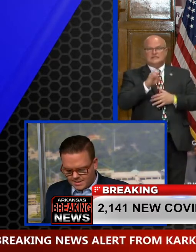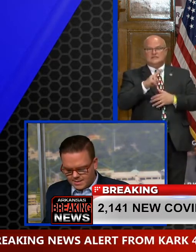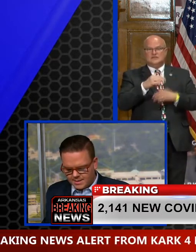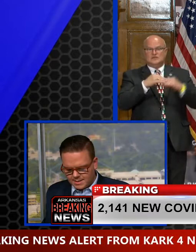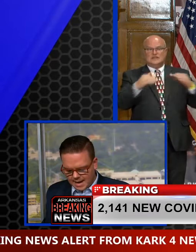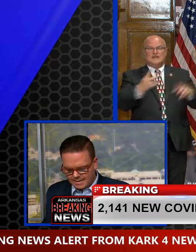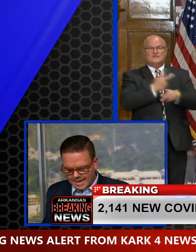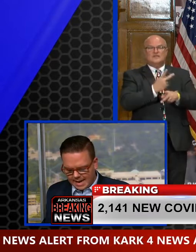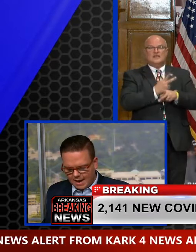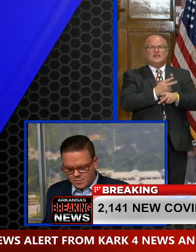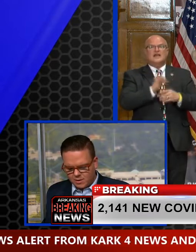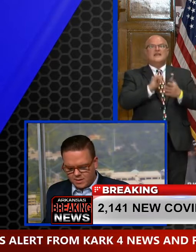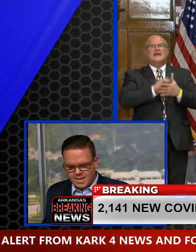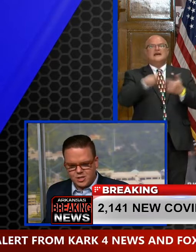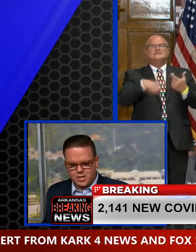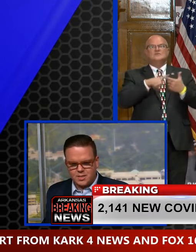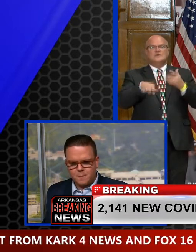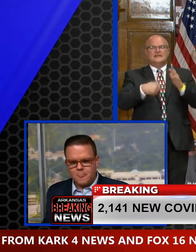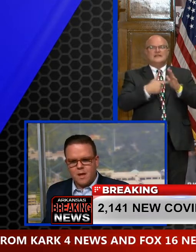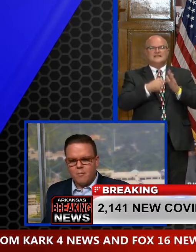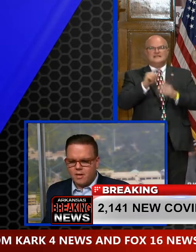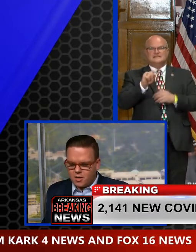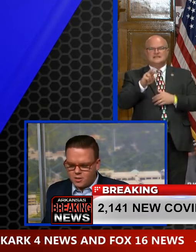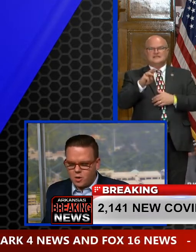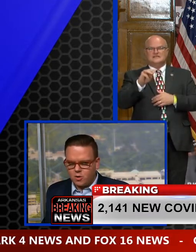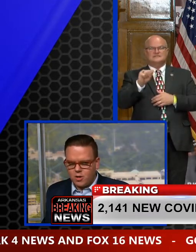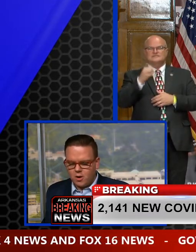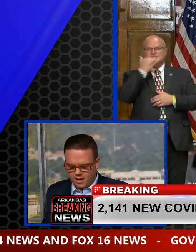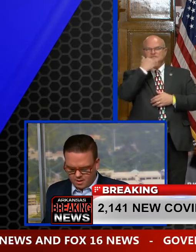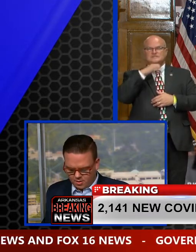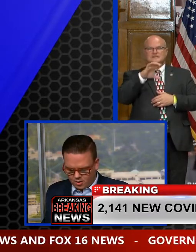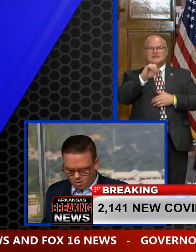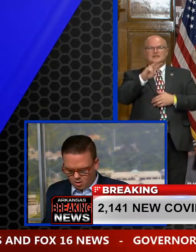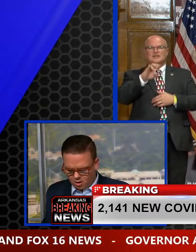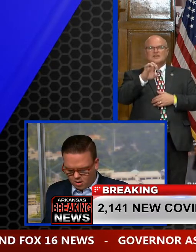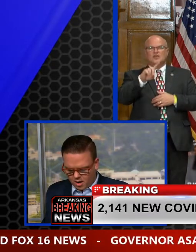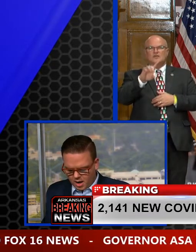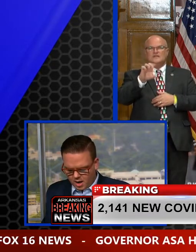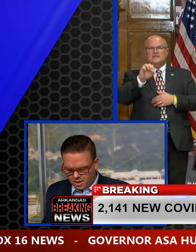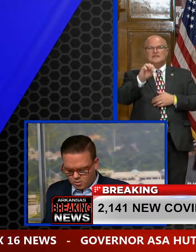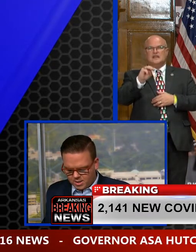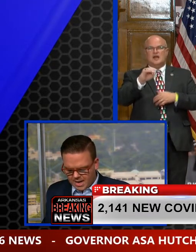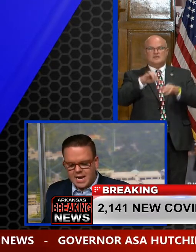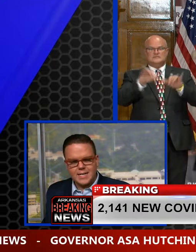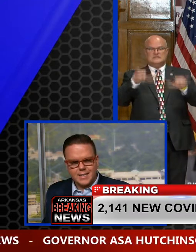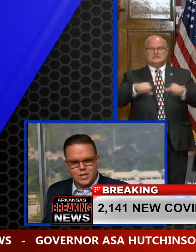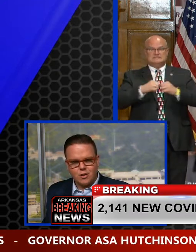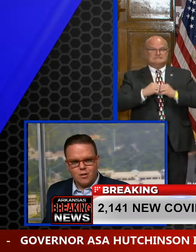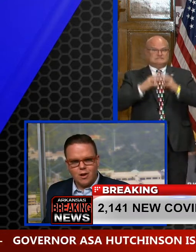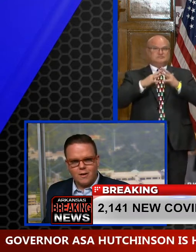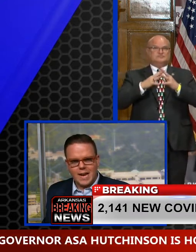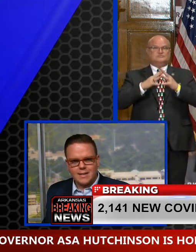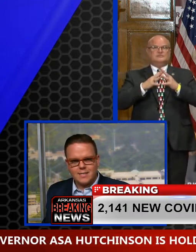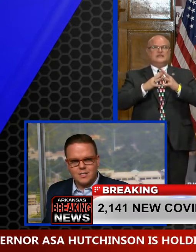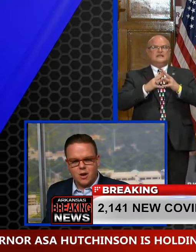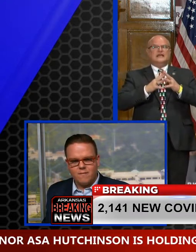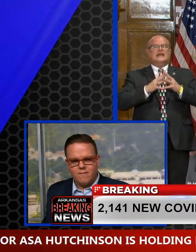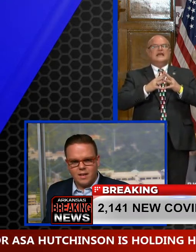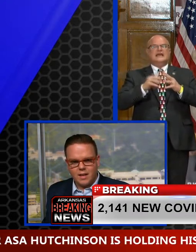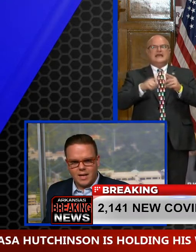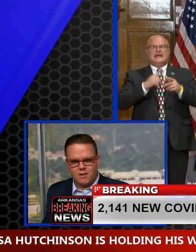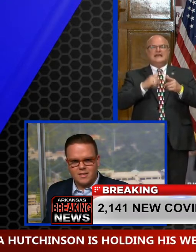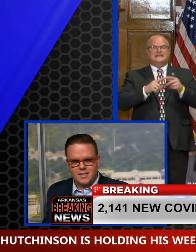new cases, deaths, and hospitalizations. But it's also worth noting that there are 10 additional Arkansans